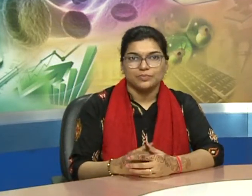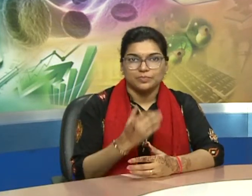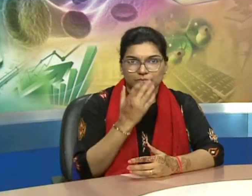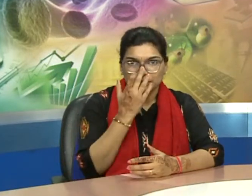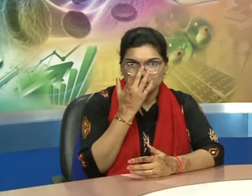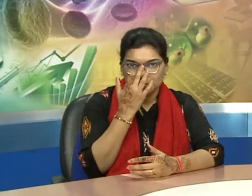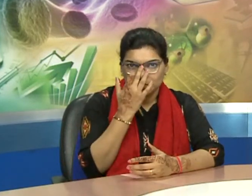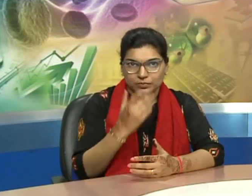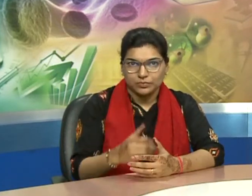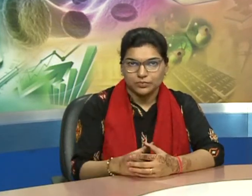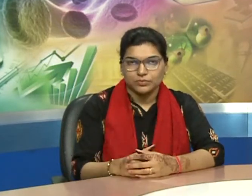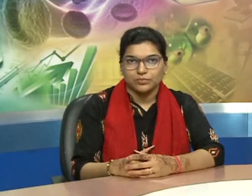the library.